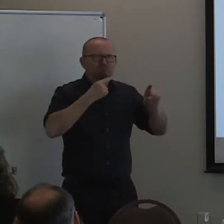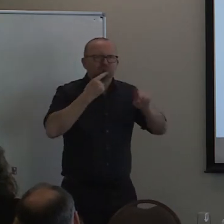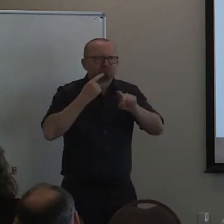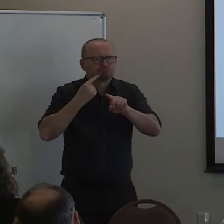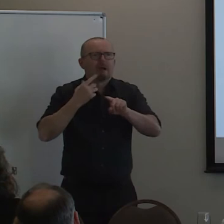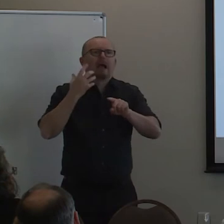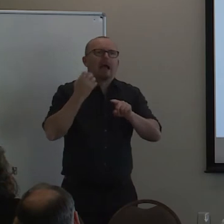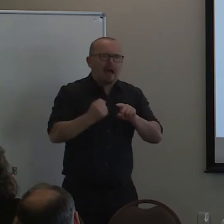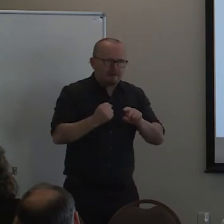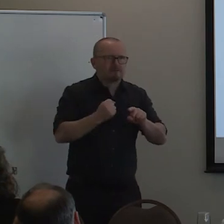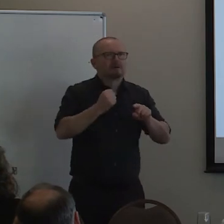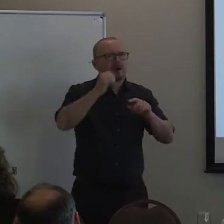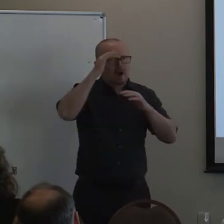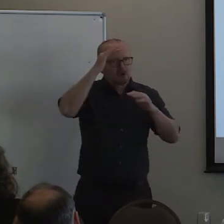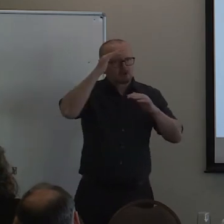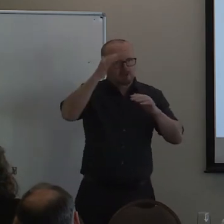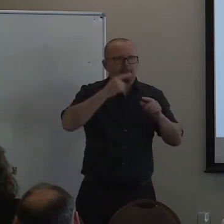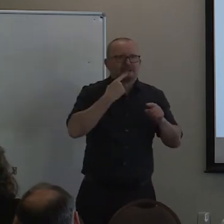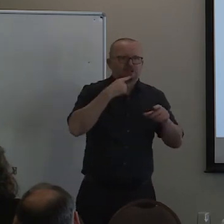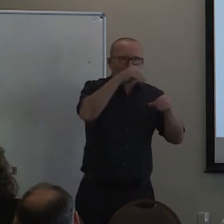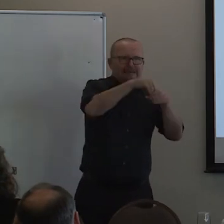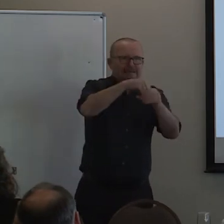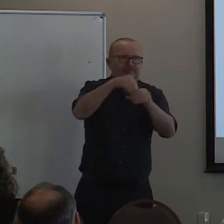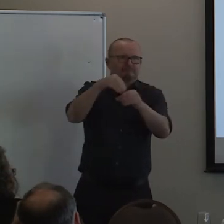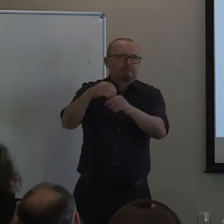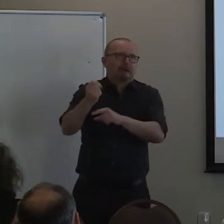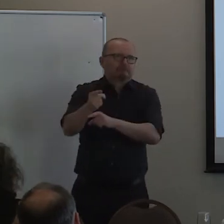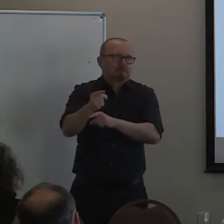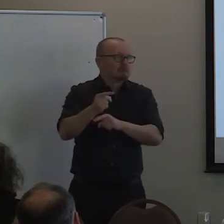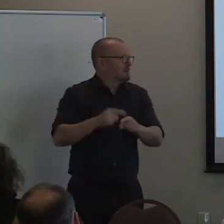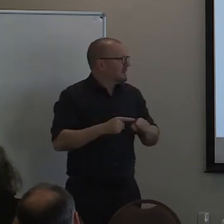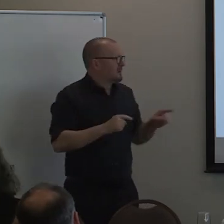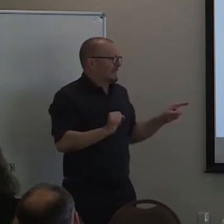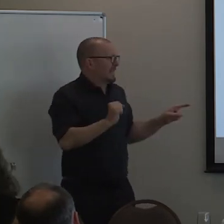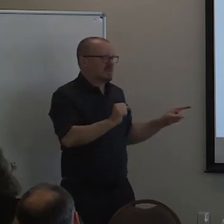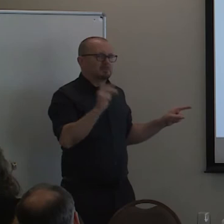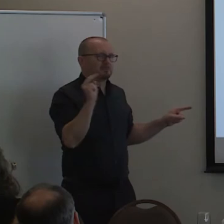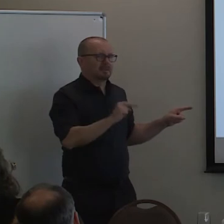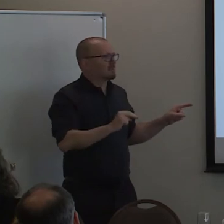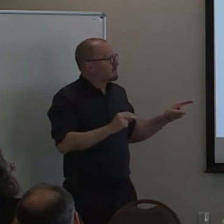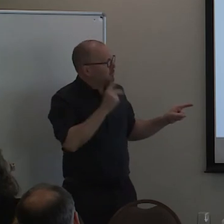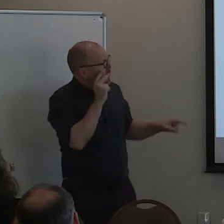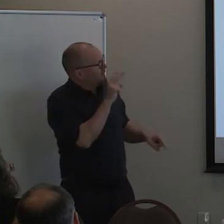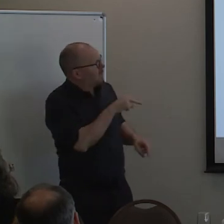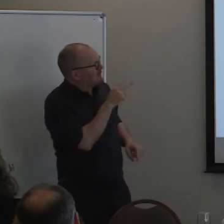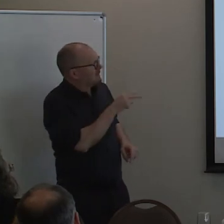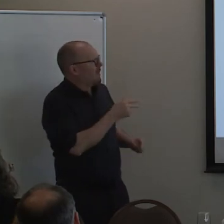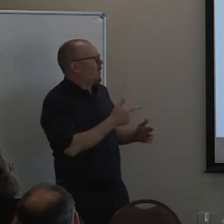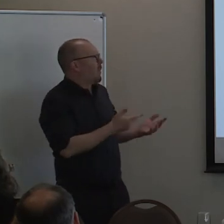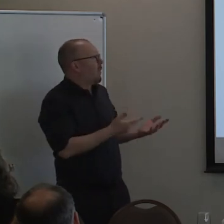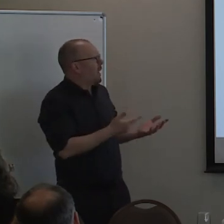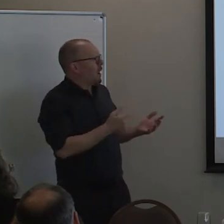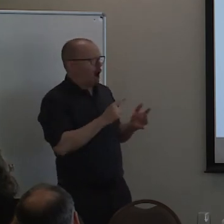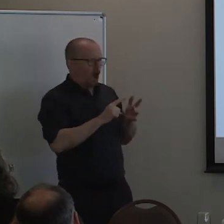ideological messages. And, you know, this is just his perspective. I think it's interesting that you can look at these and you might think, well, where does